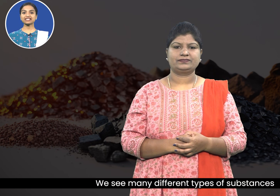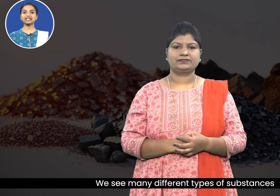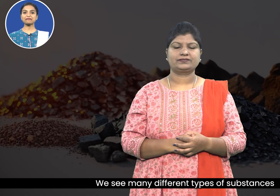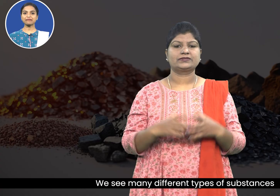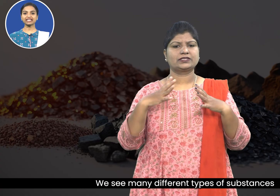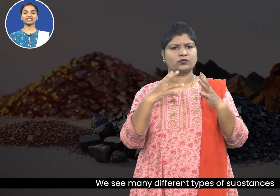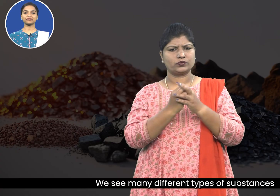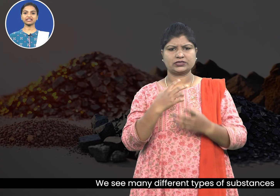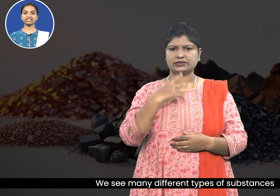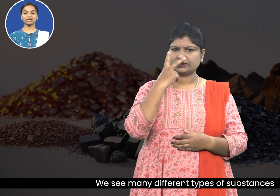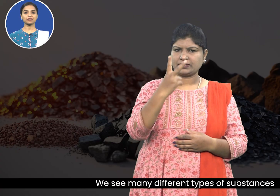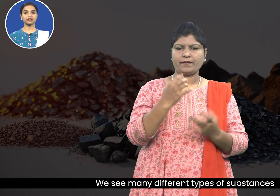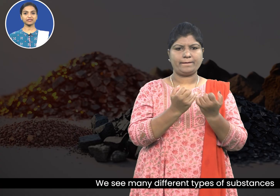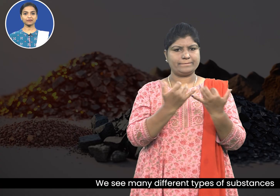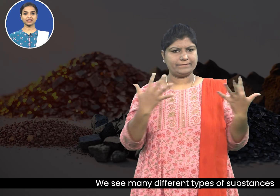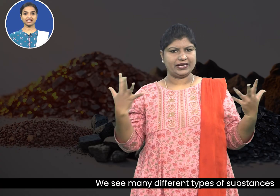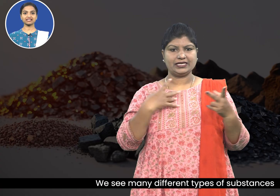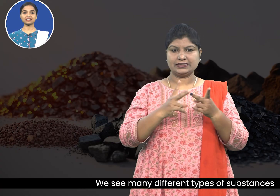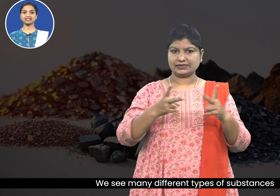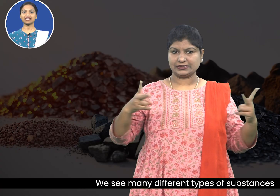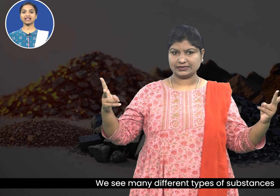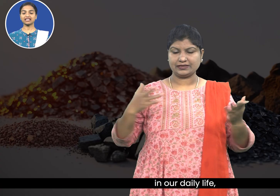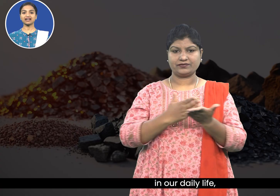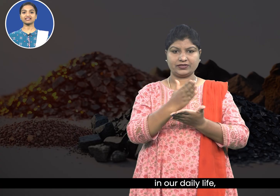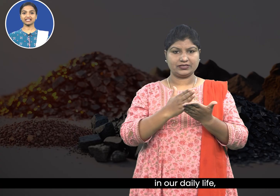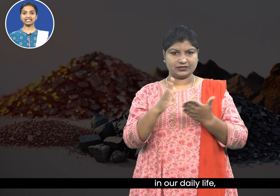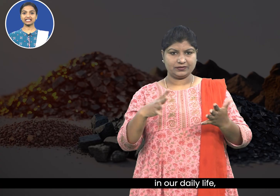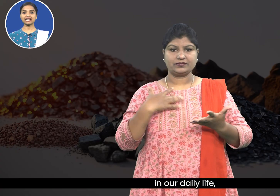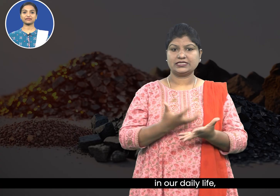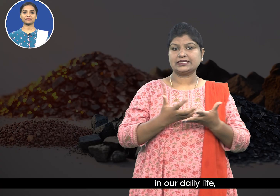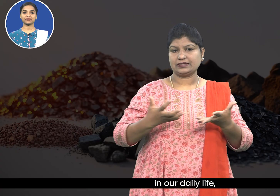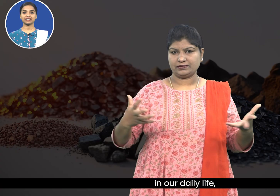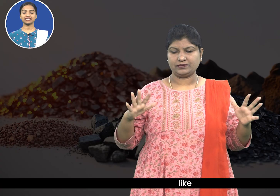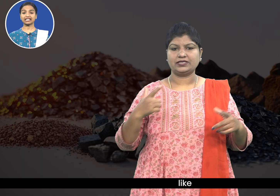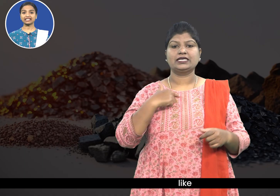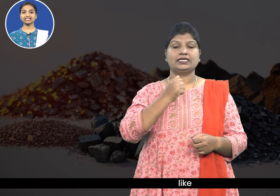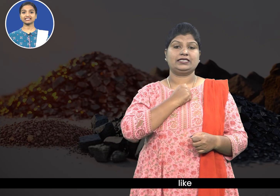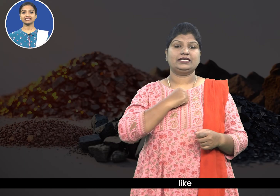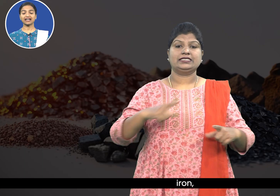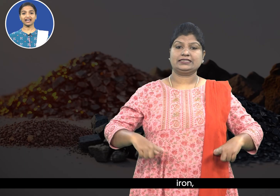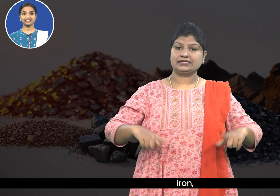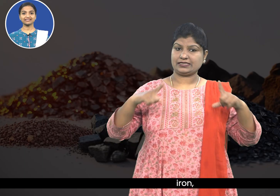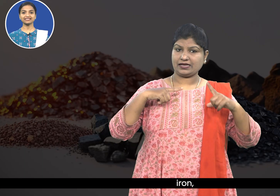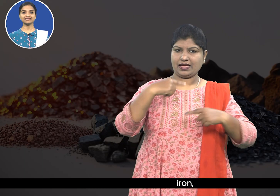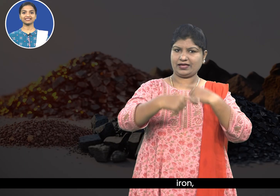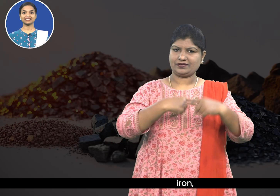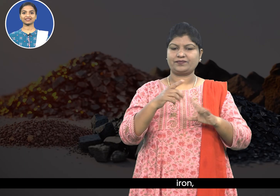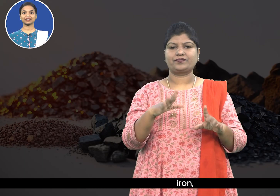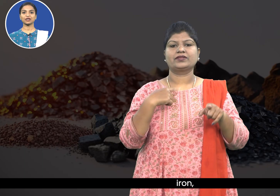We see many different types of substances in our daily life like